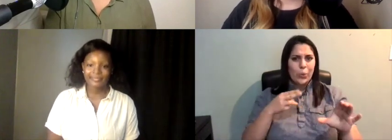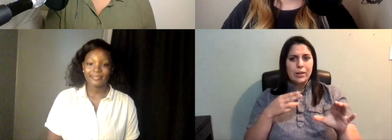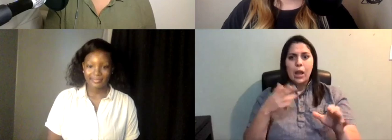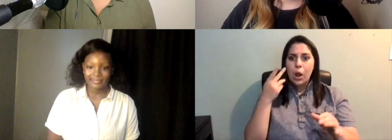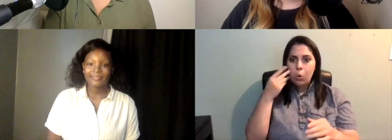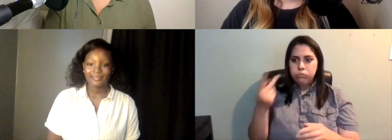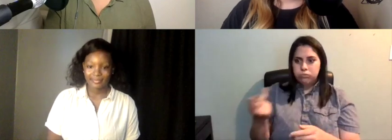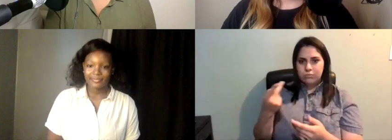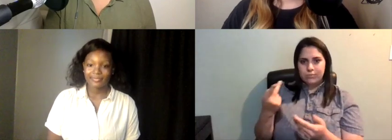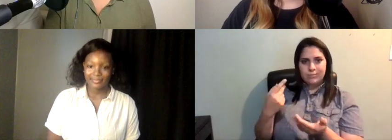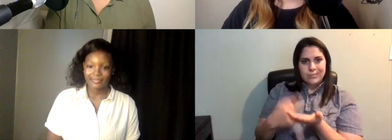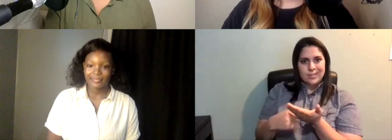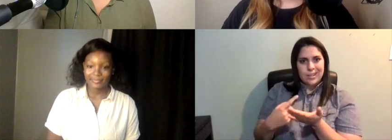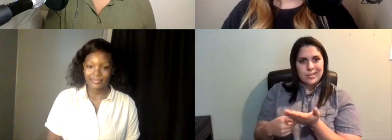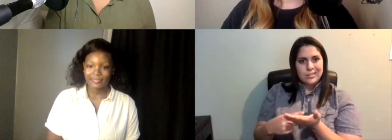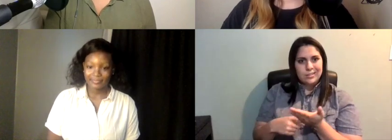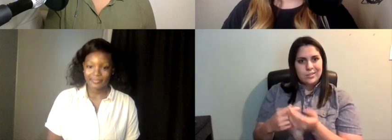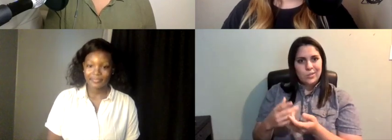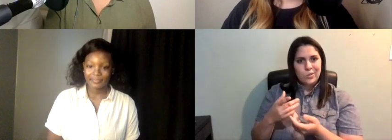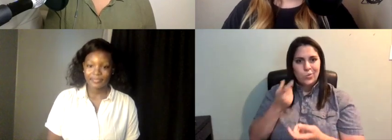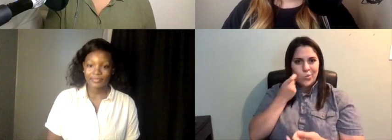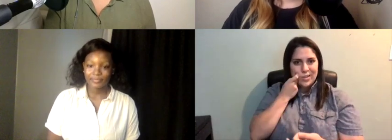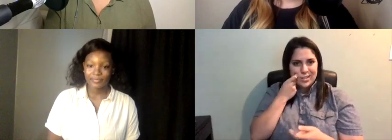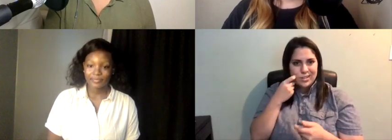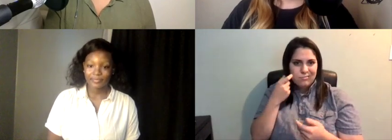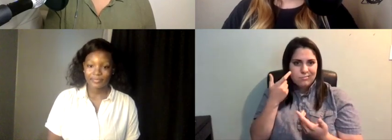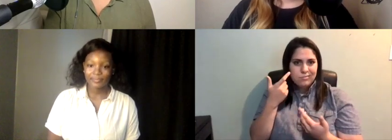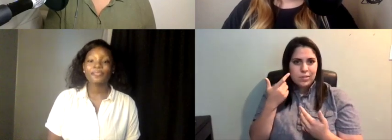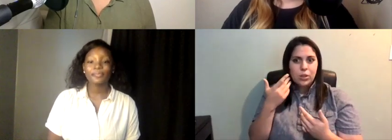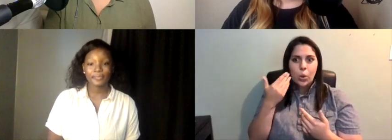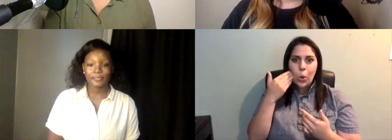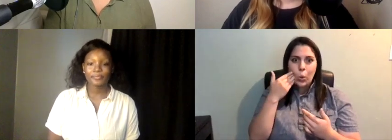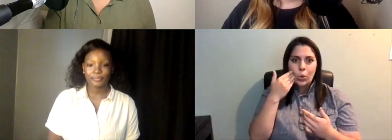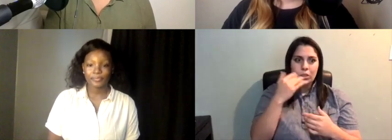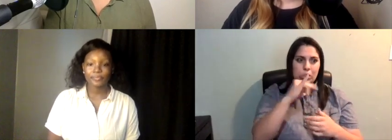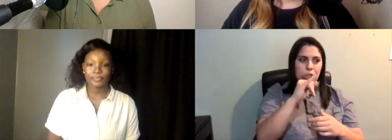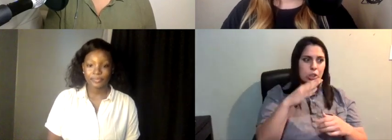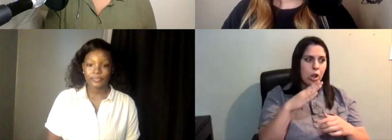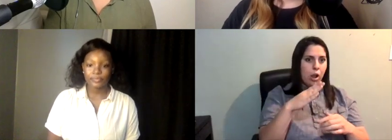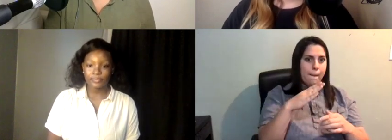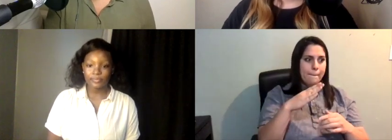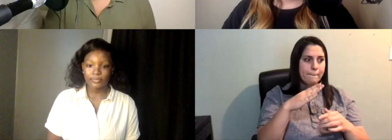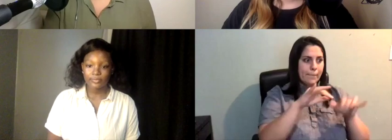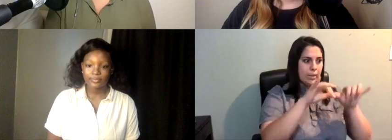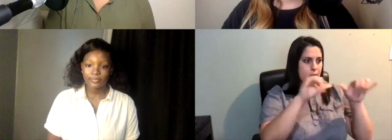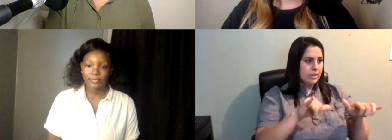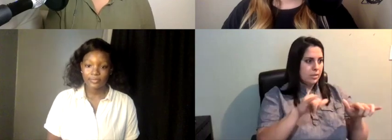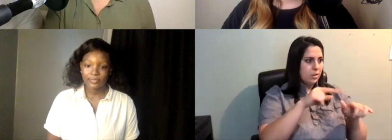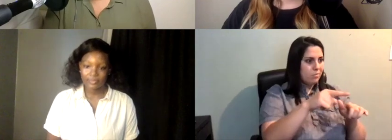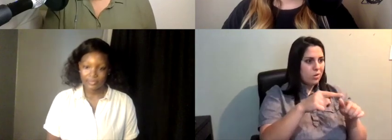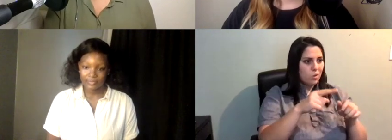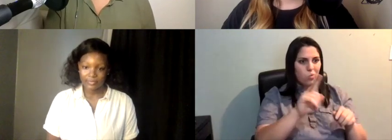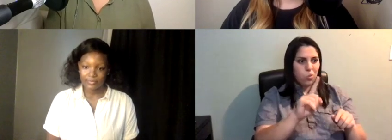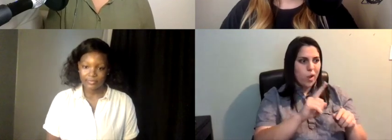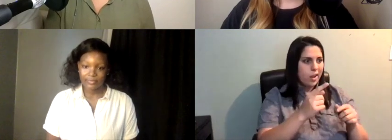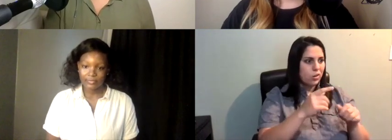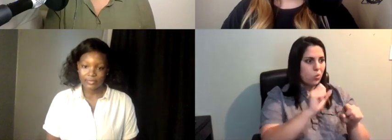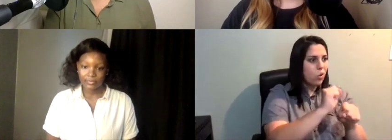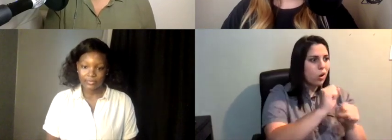months, just how many people, how the job market is changing, how people are viewing their career opportunities, what they're